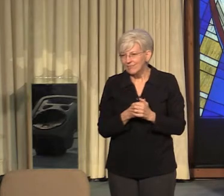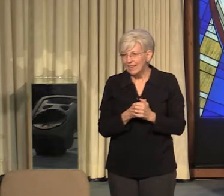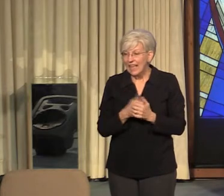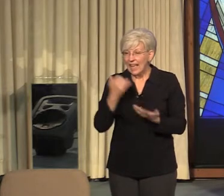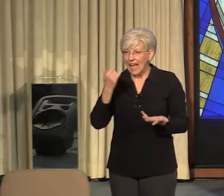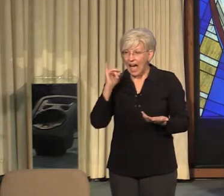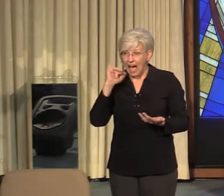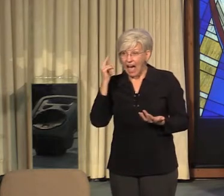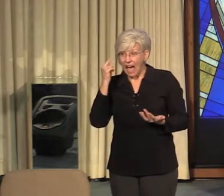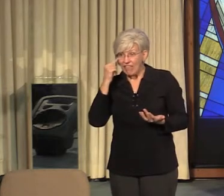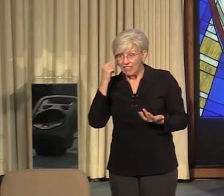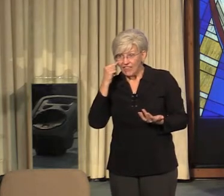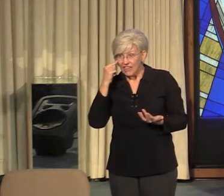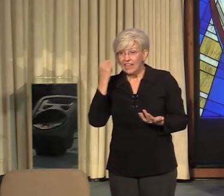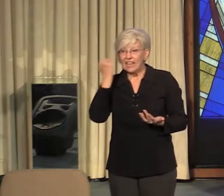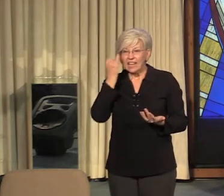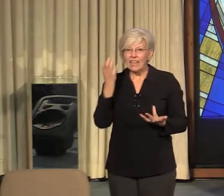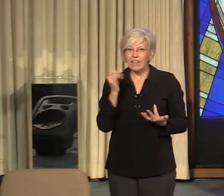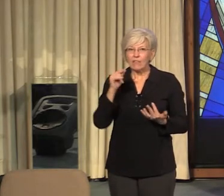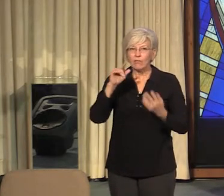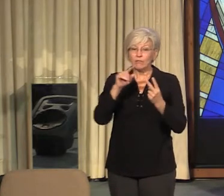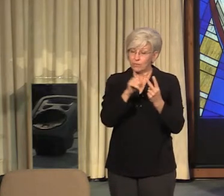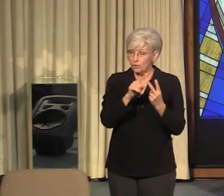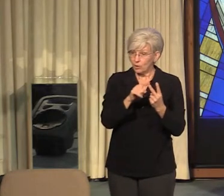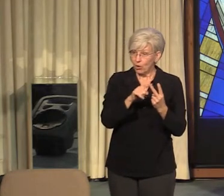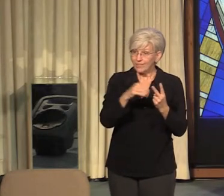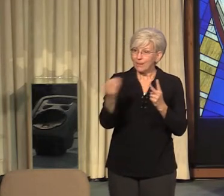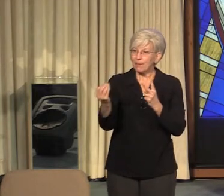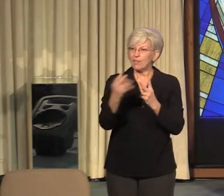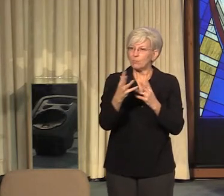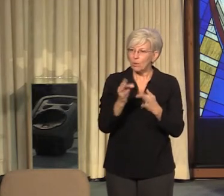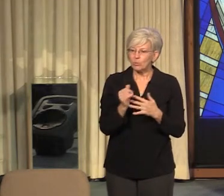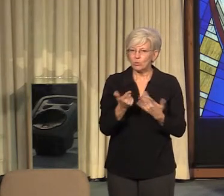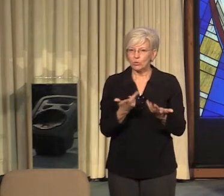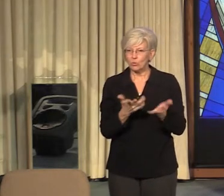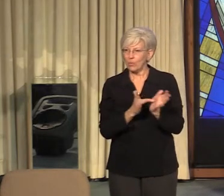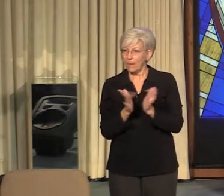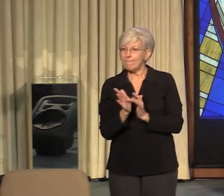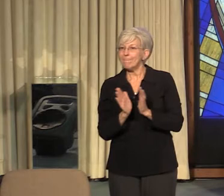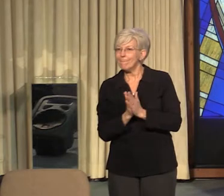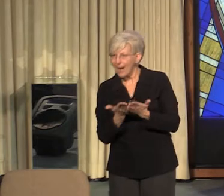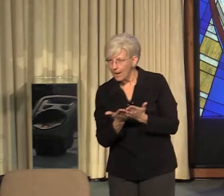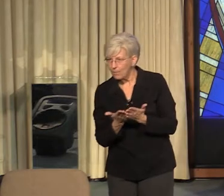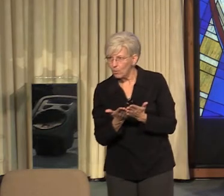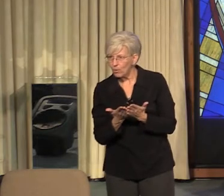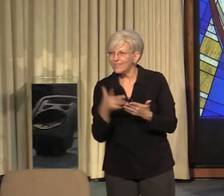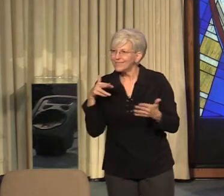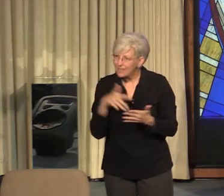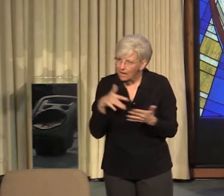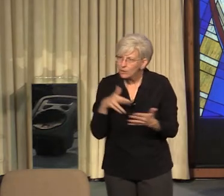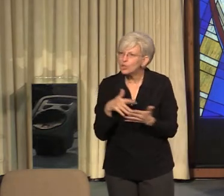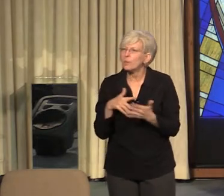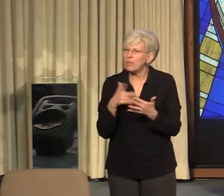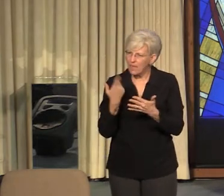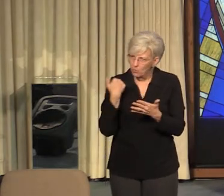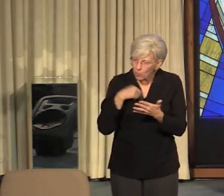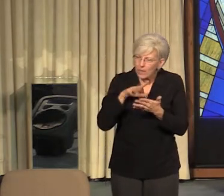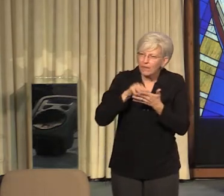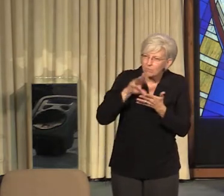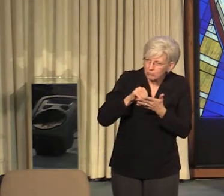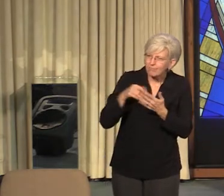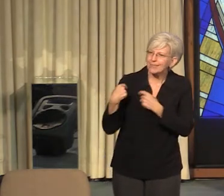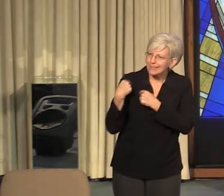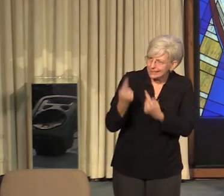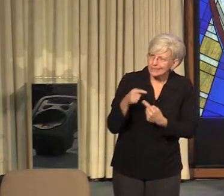had been exposed to the Bible scholarship that we have unearthed in the decades since he